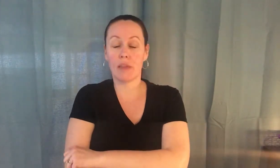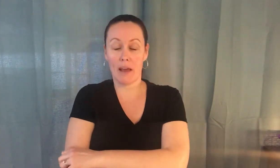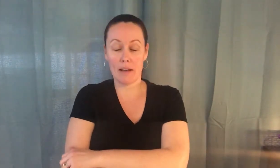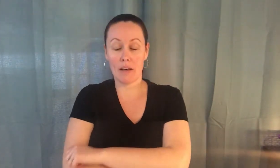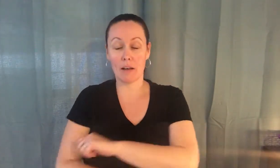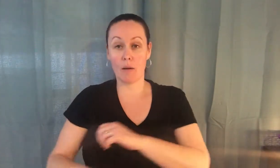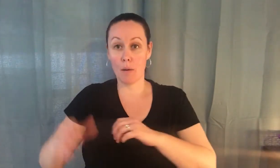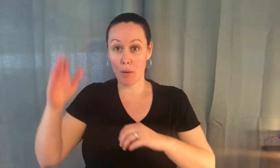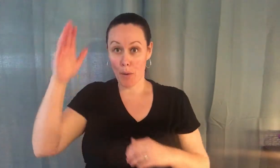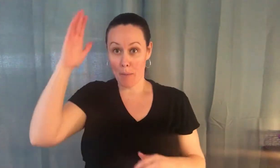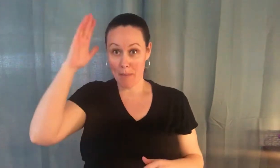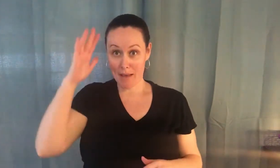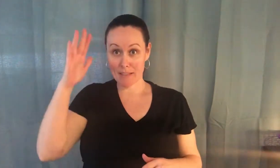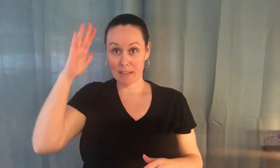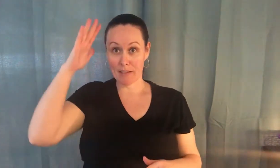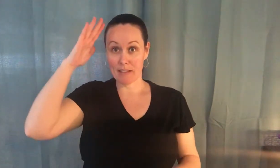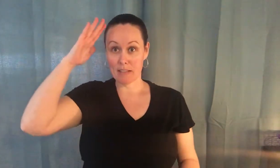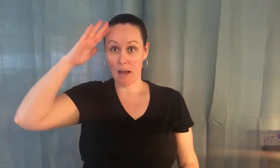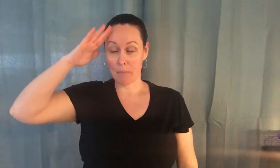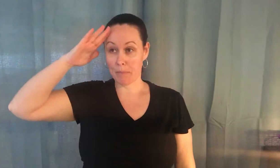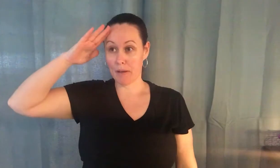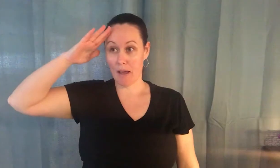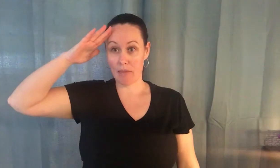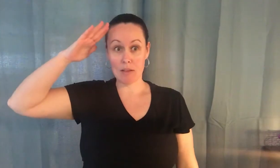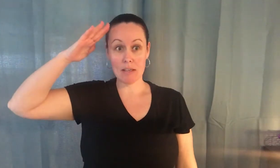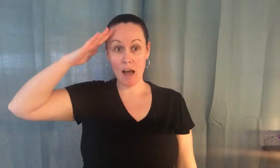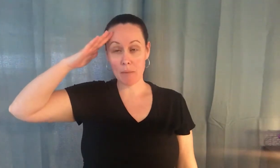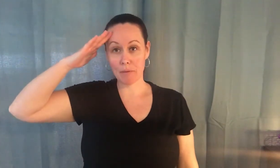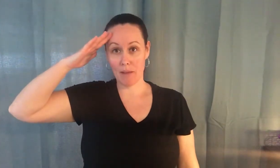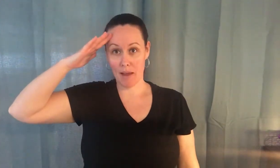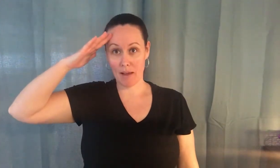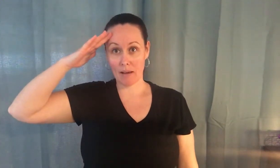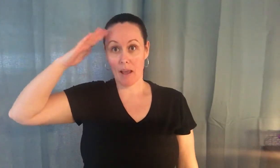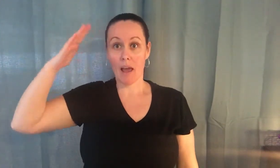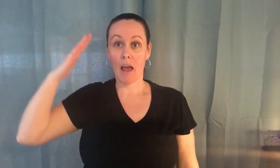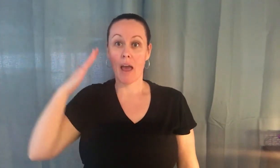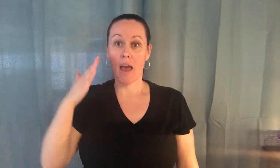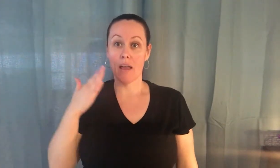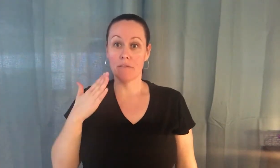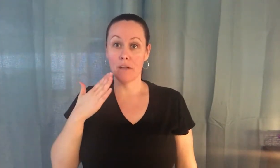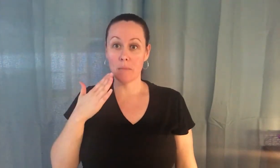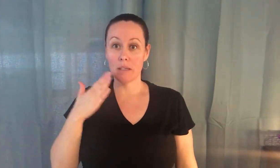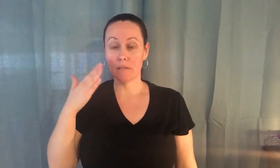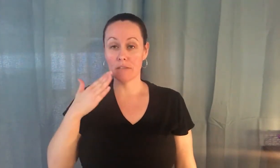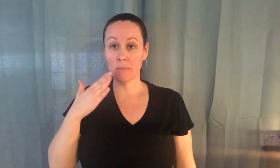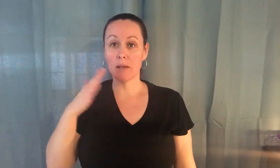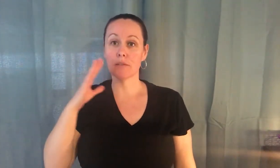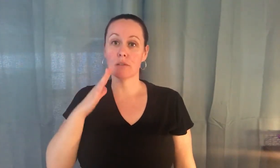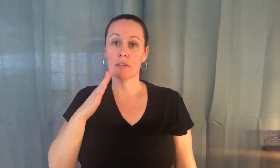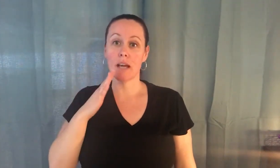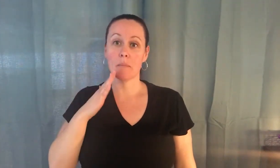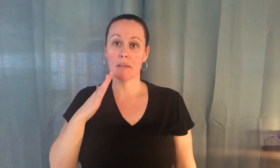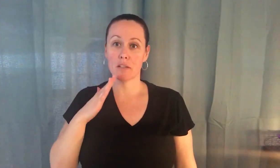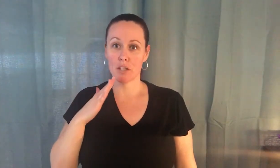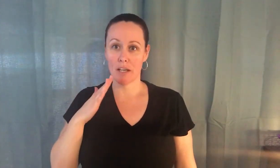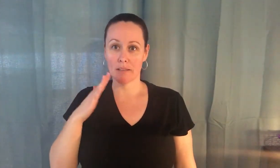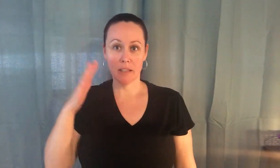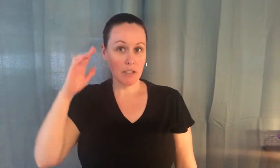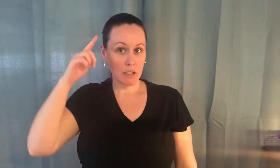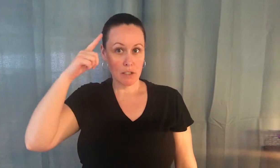that masculine is up at the top of the head, and feminine, females, are down by the chin.